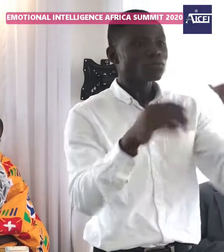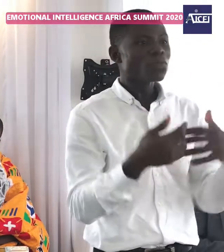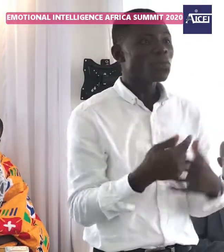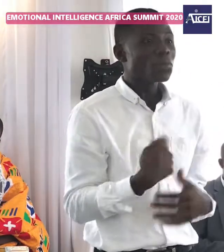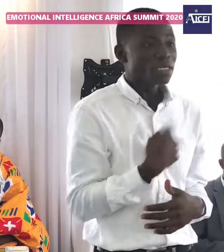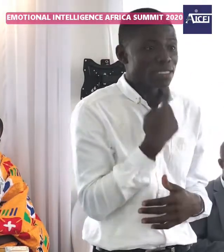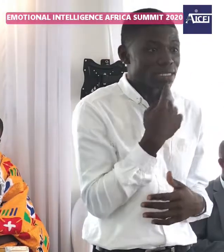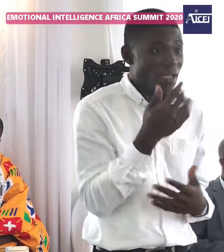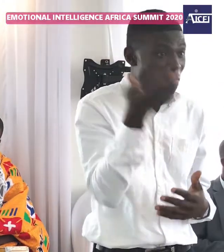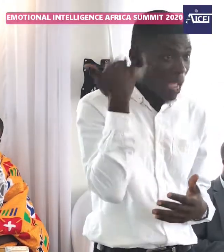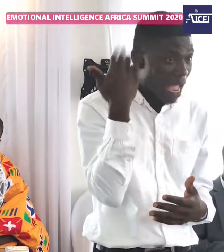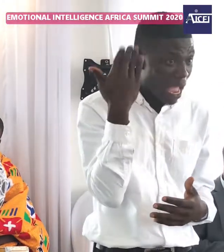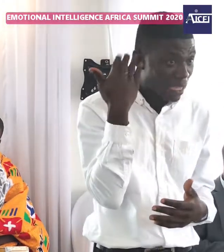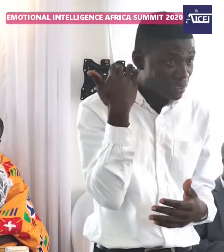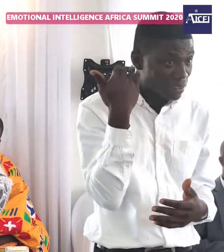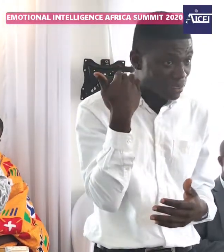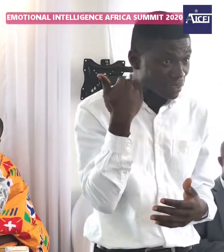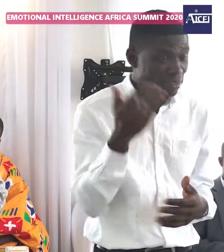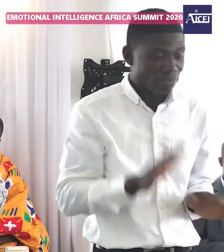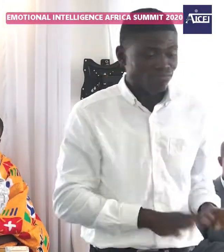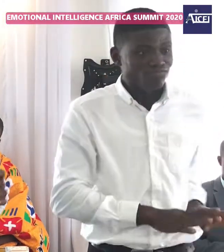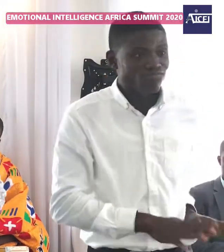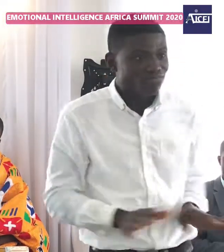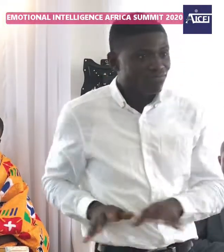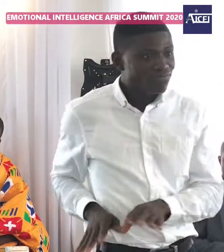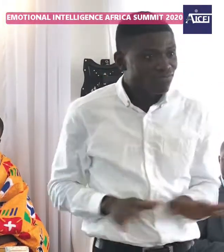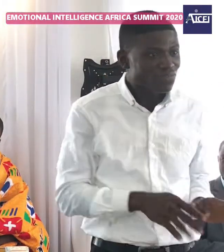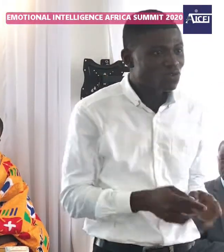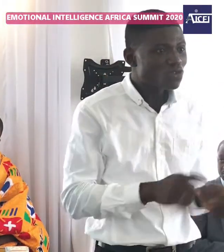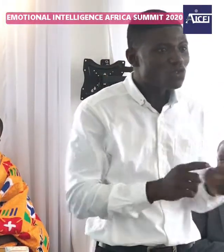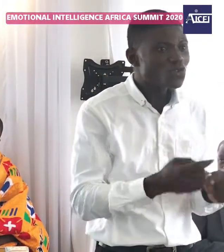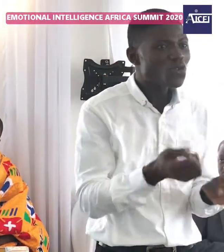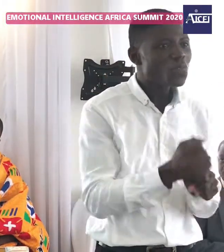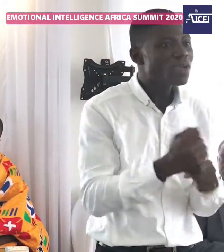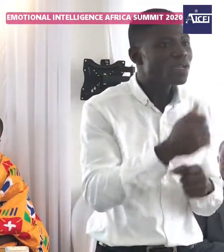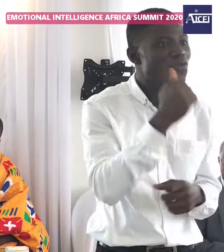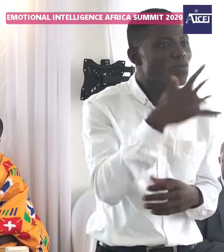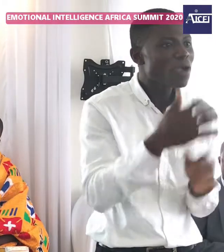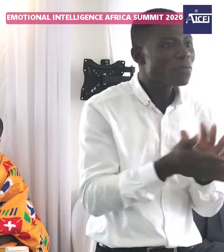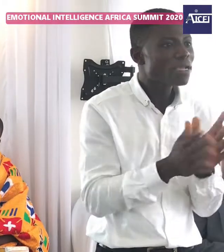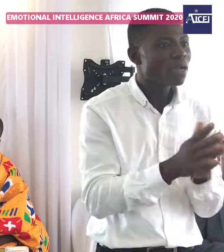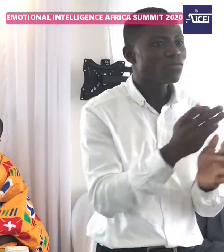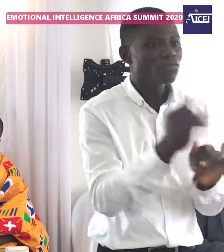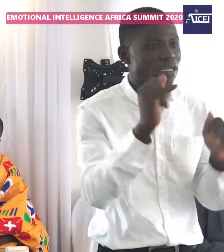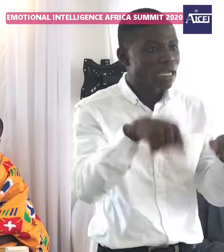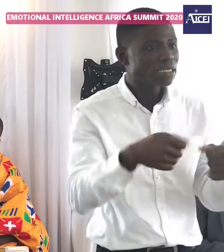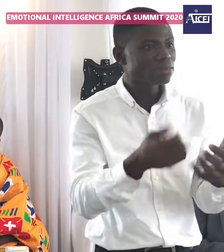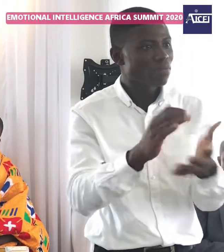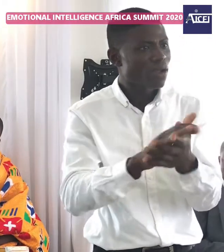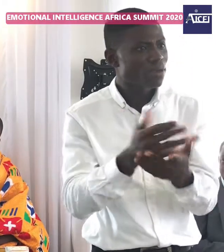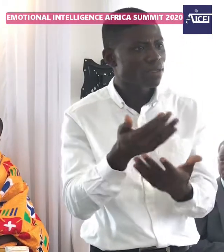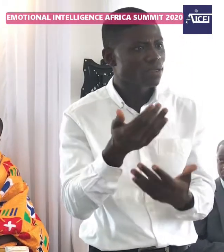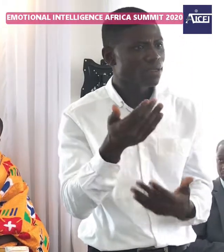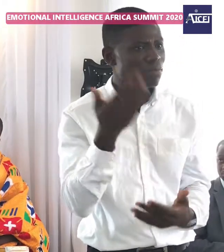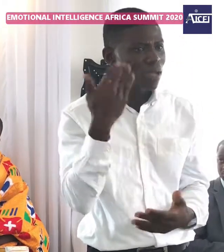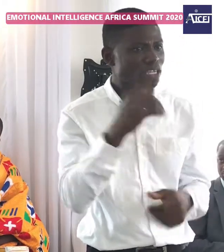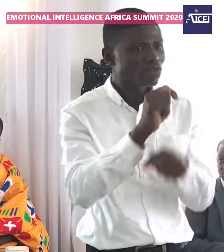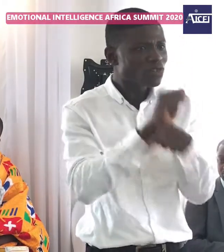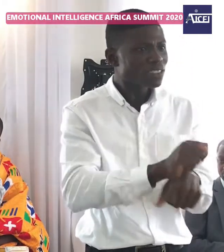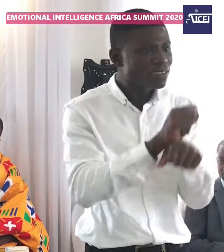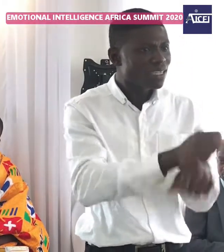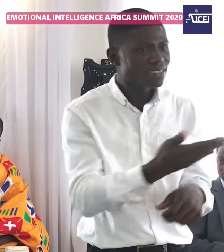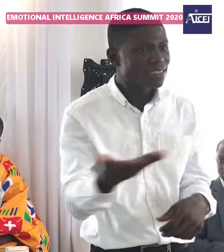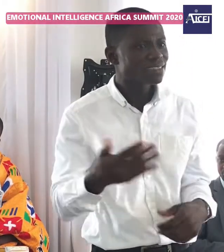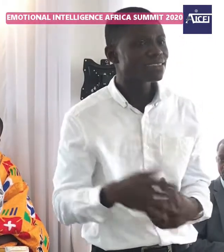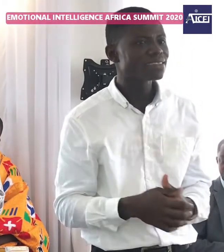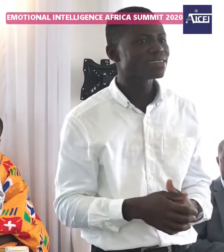hurting the young ones. But so long as it is not hurting them, let us be sure that we can use it. So if couples are